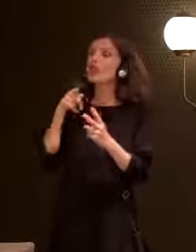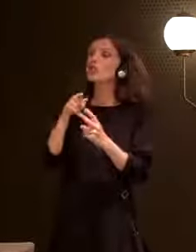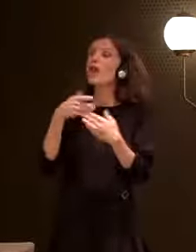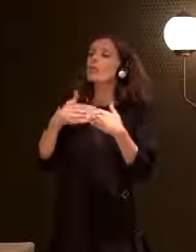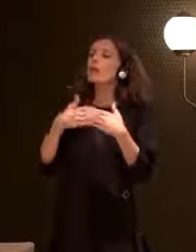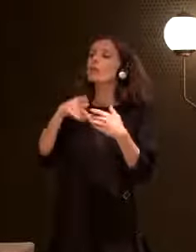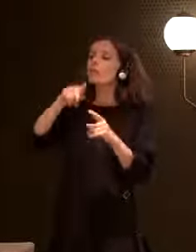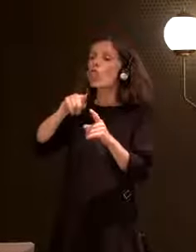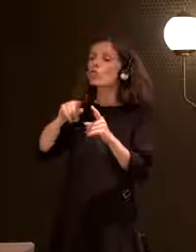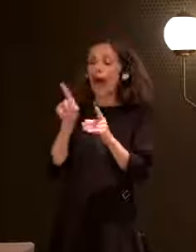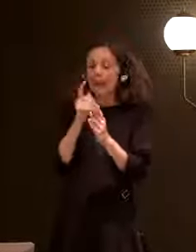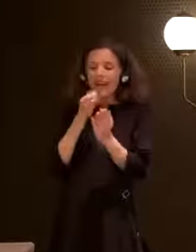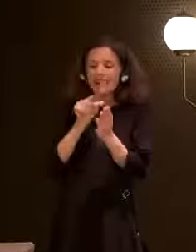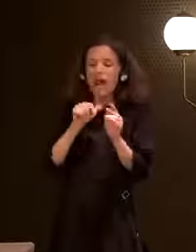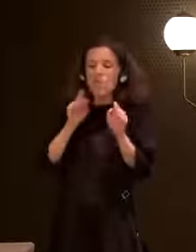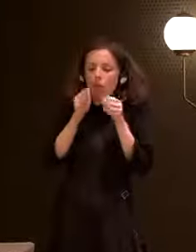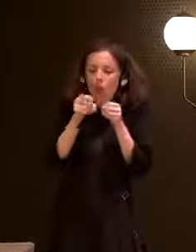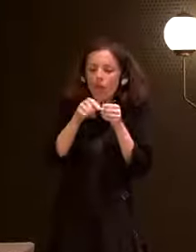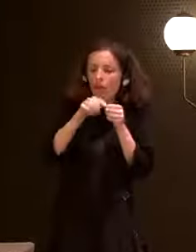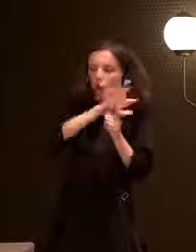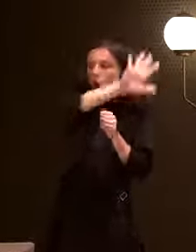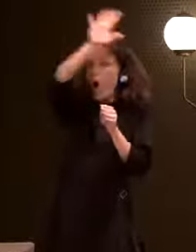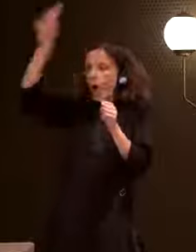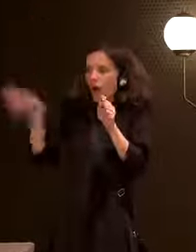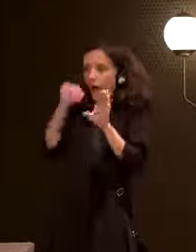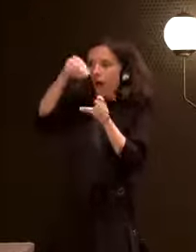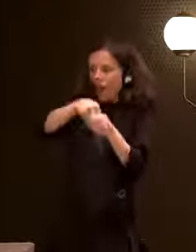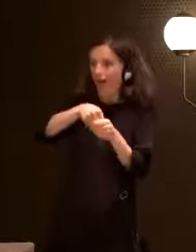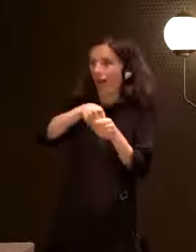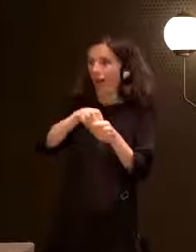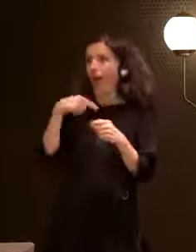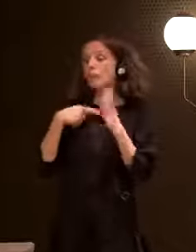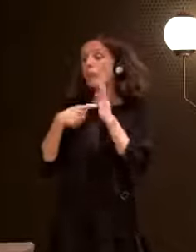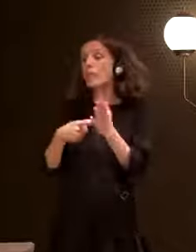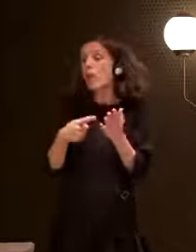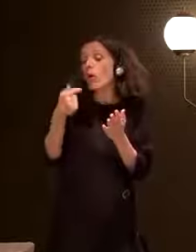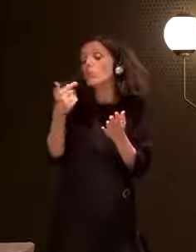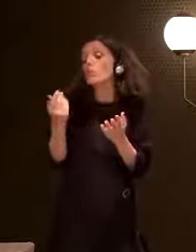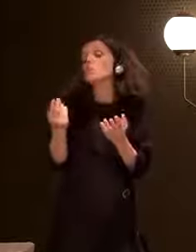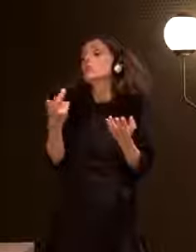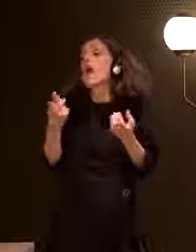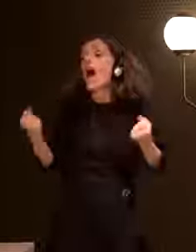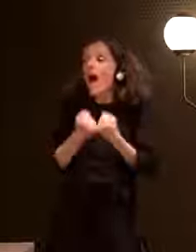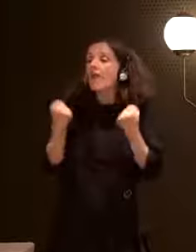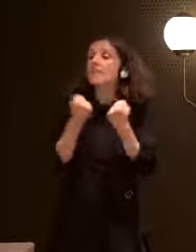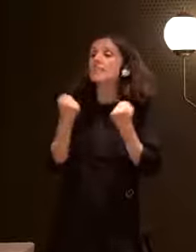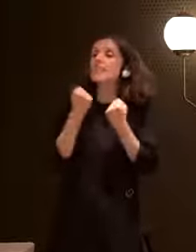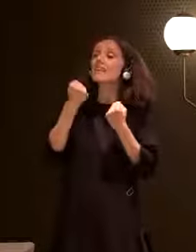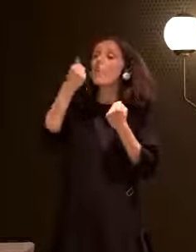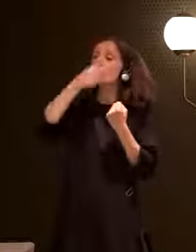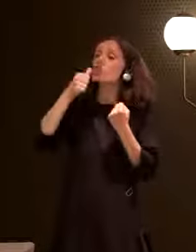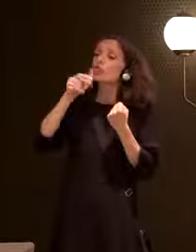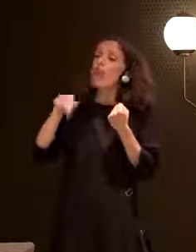show you activities that you could use or perhaps be inspired to create your own. And I'd like to start by showing